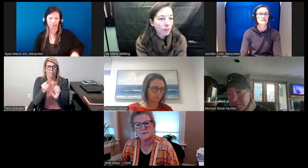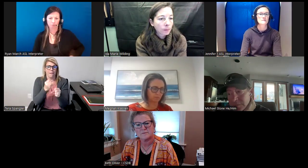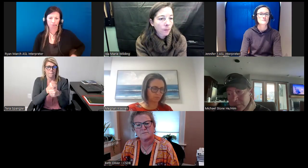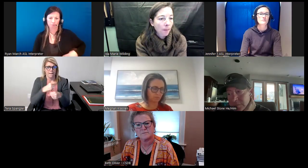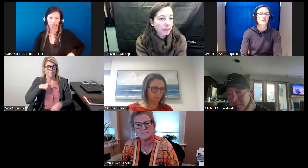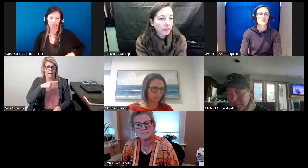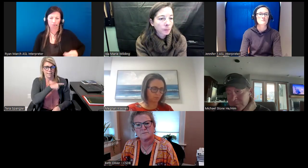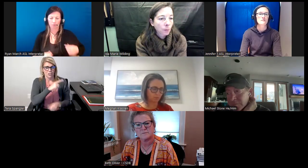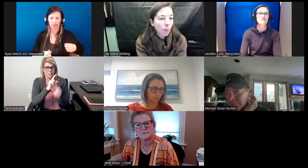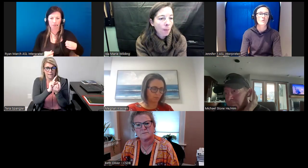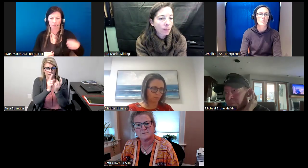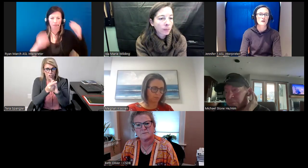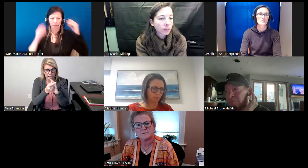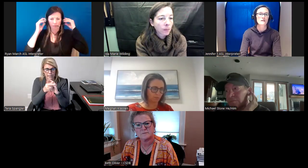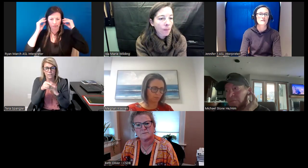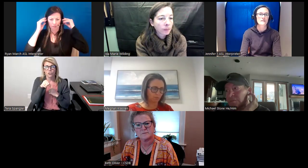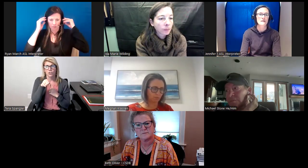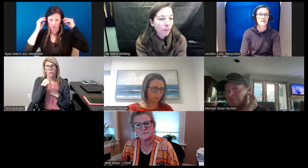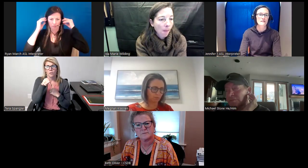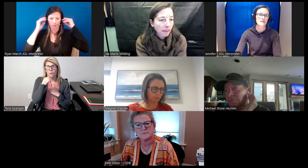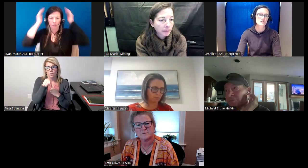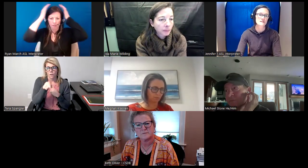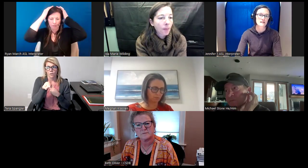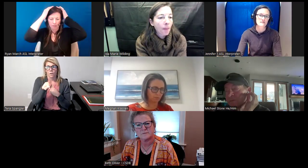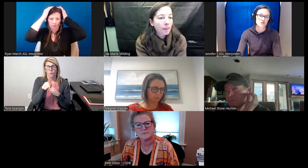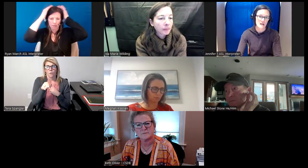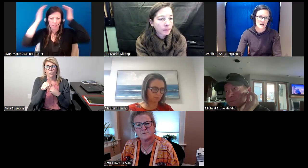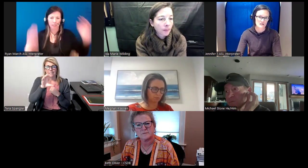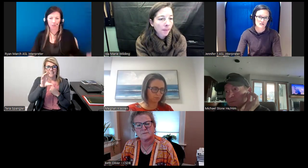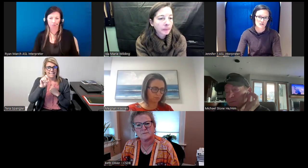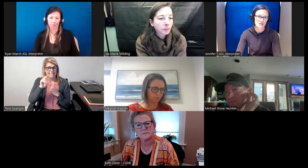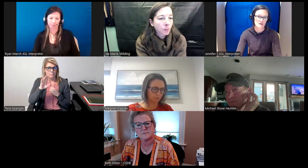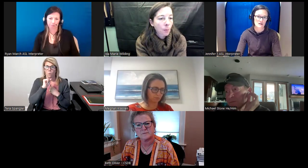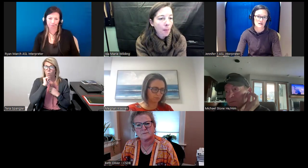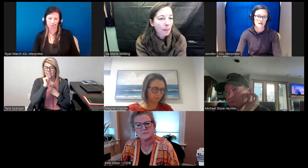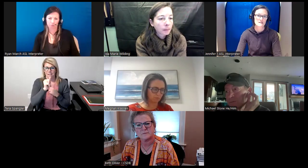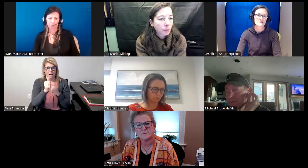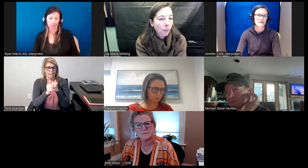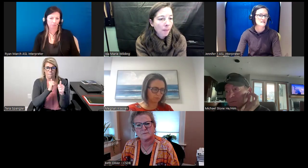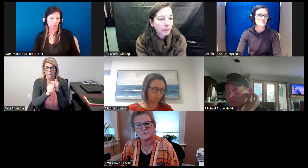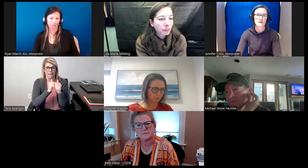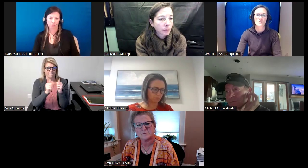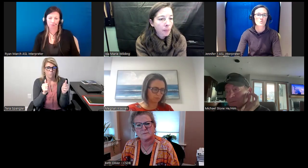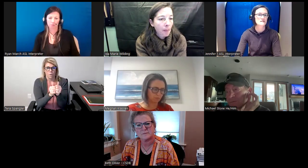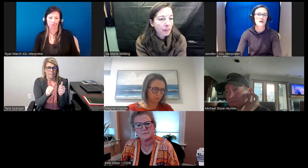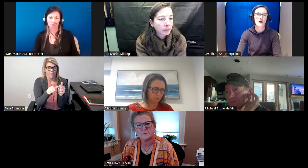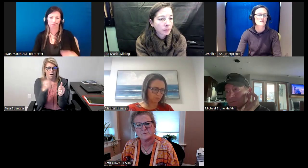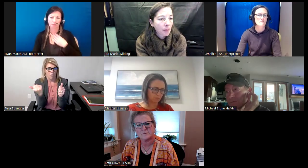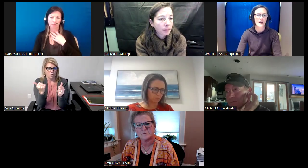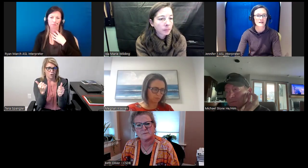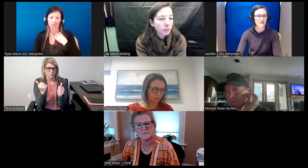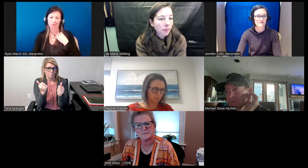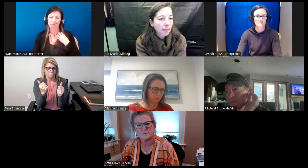is that before they made that legislative change, CSDB was